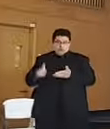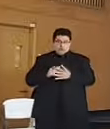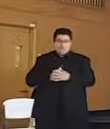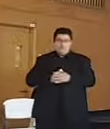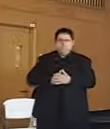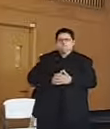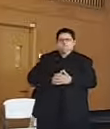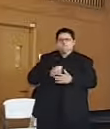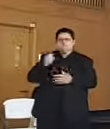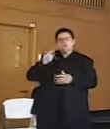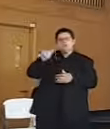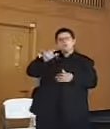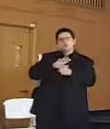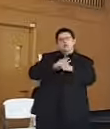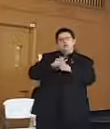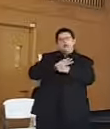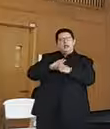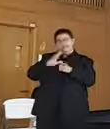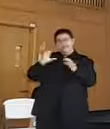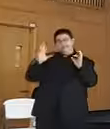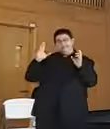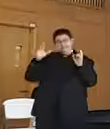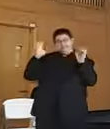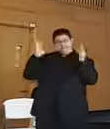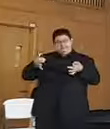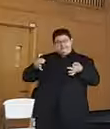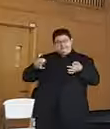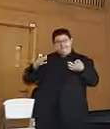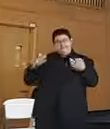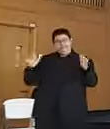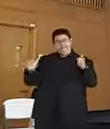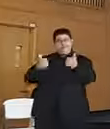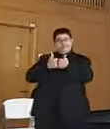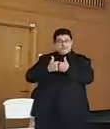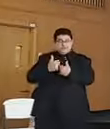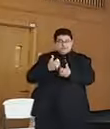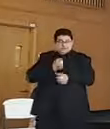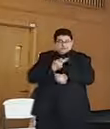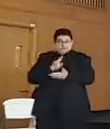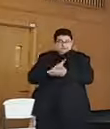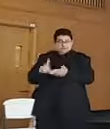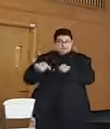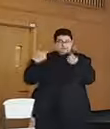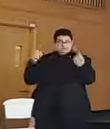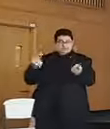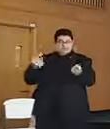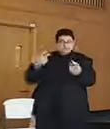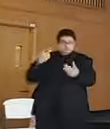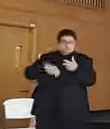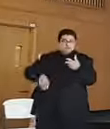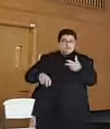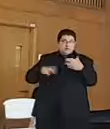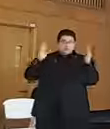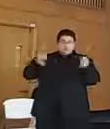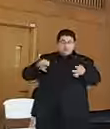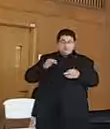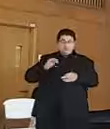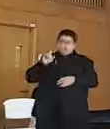St. Louis County has made some difficult decisions over the past few months, some tough decisions. We have to follow these